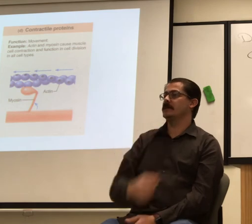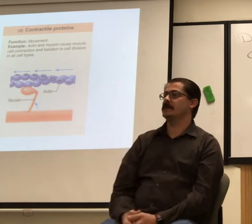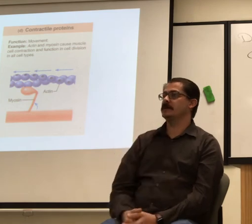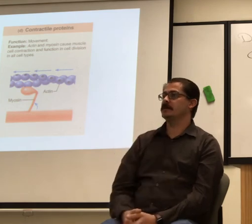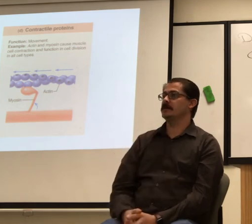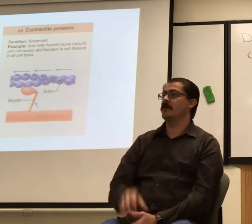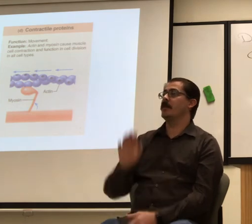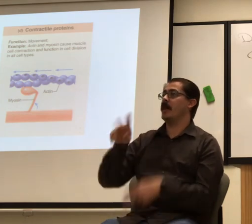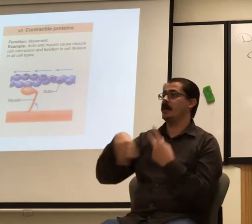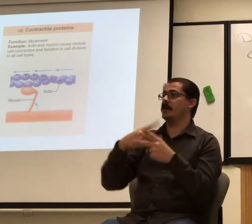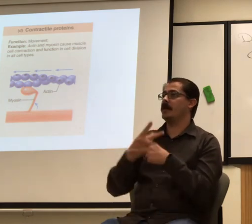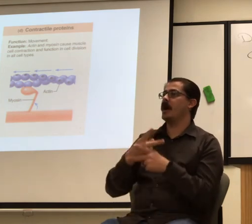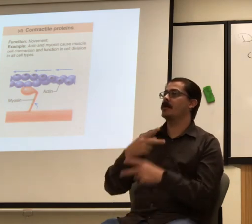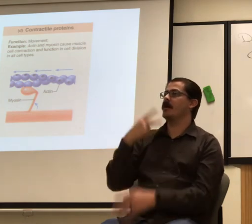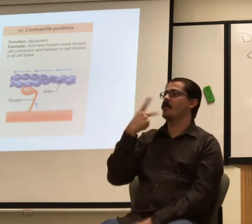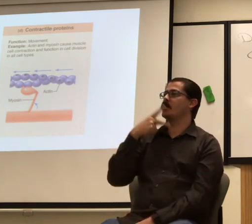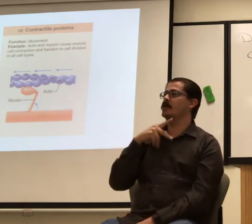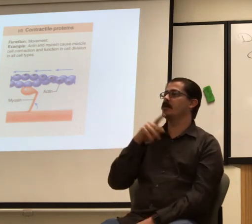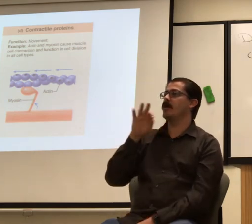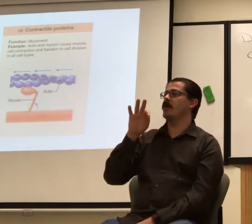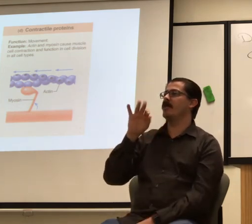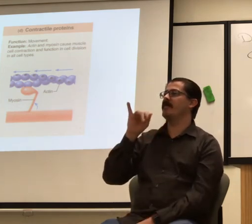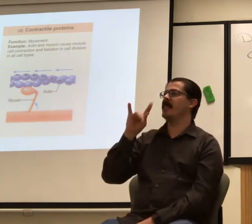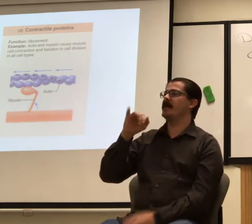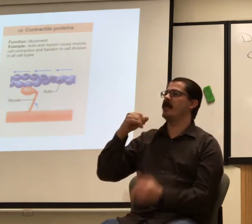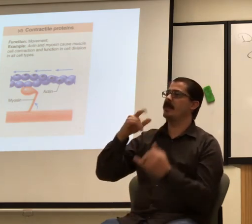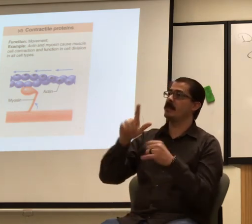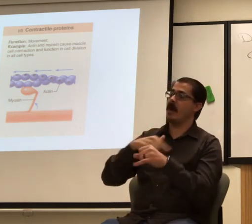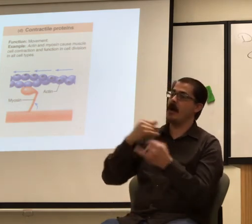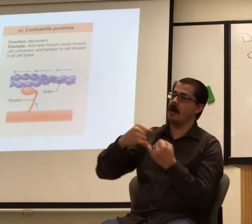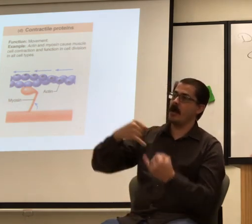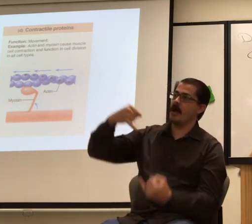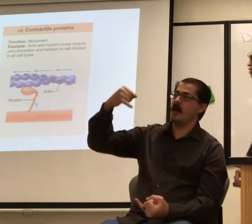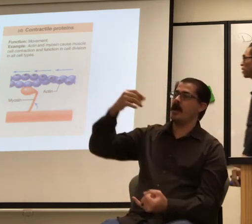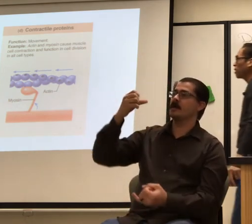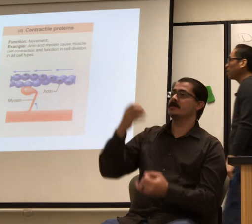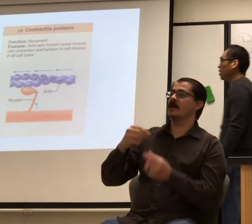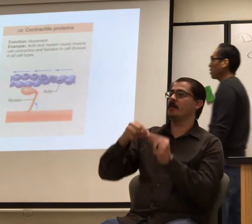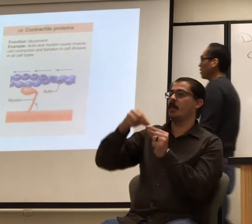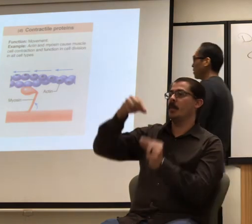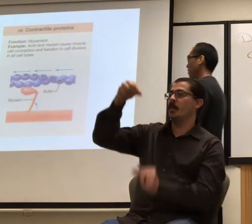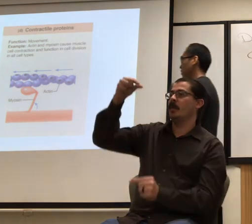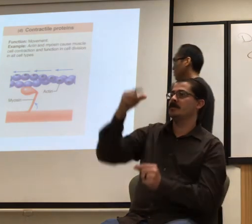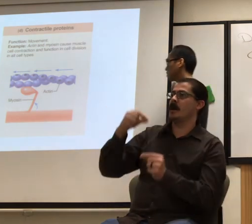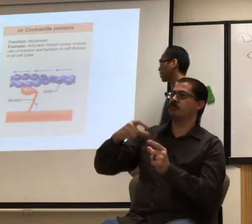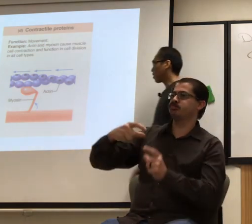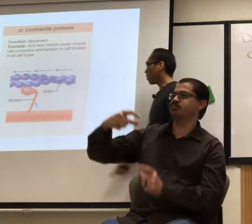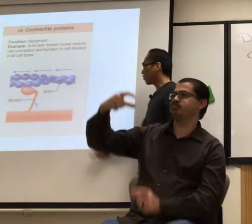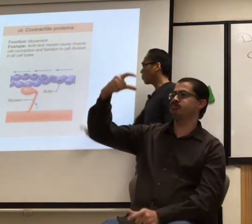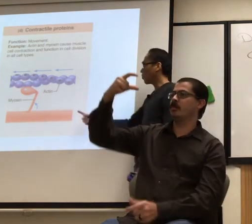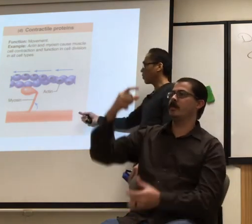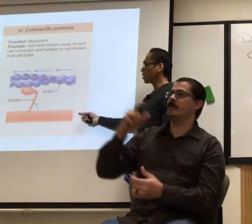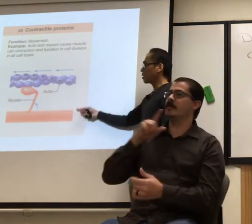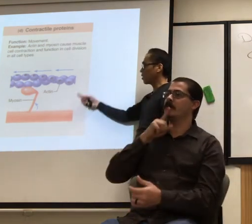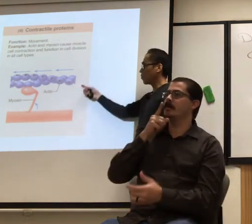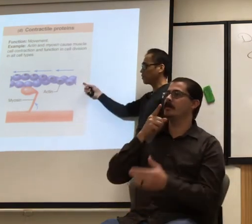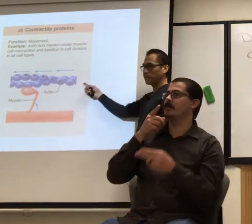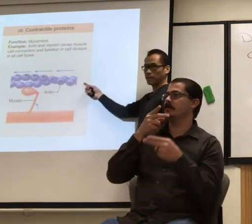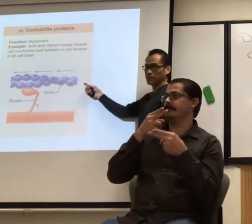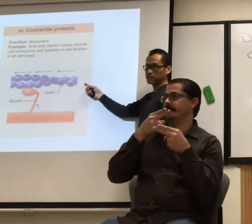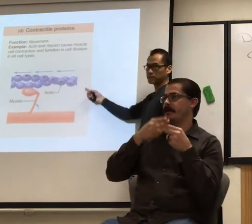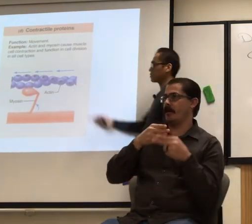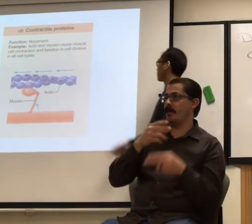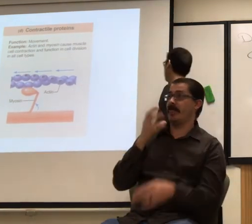These proteins are filaments. They're long threads, and some are thick and some are thin. They essentially call them thick and